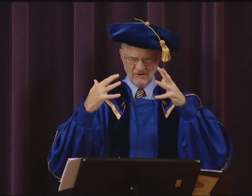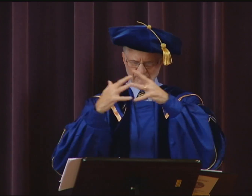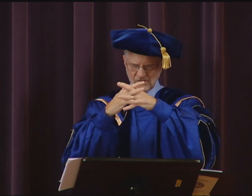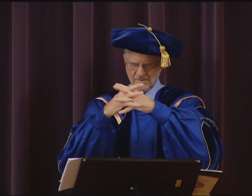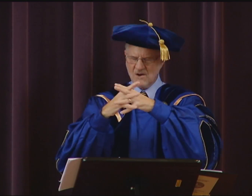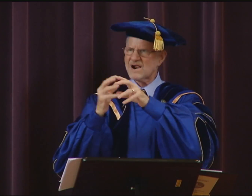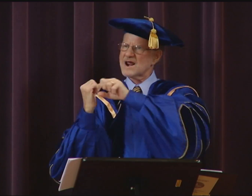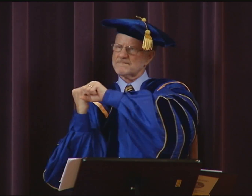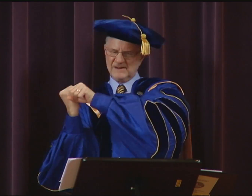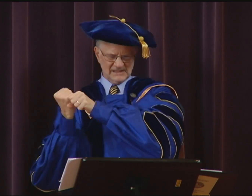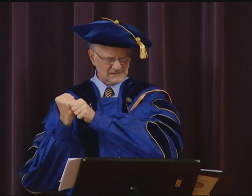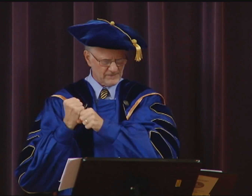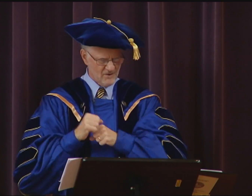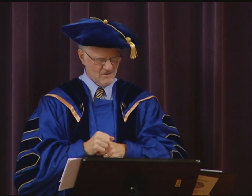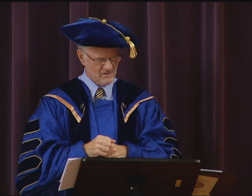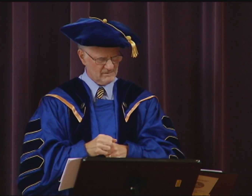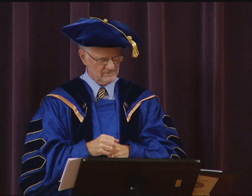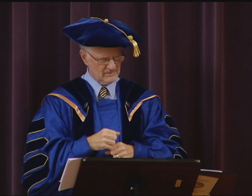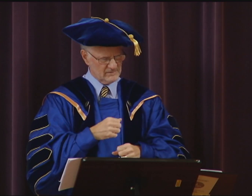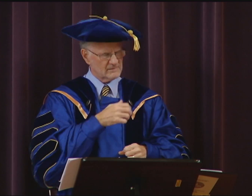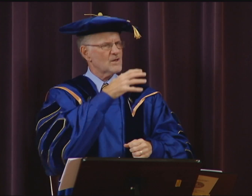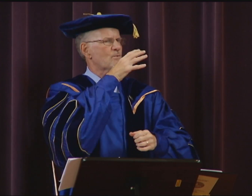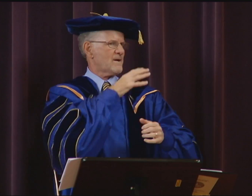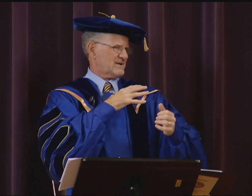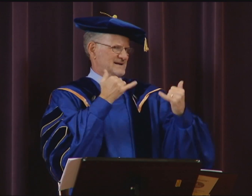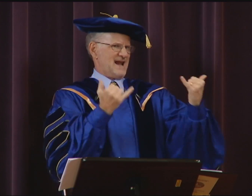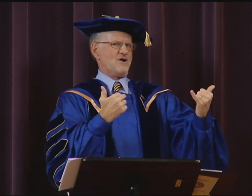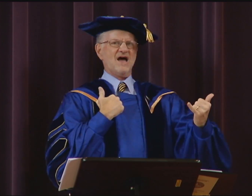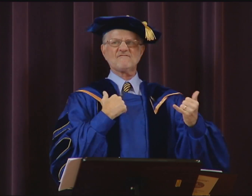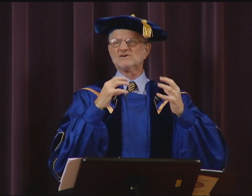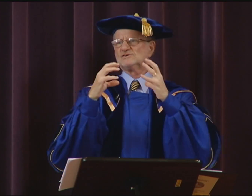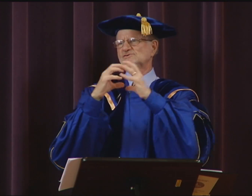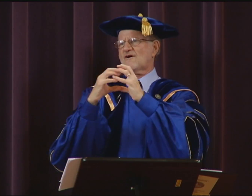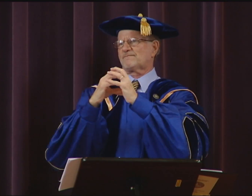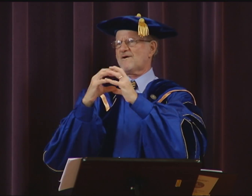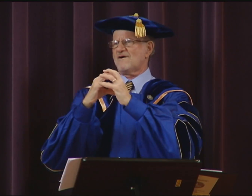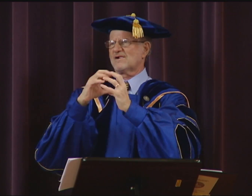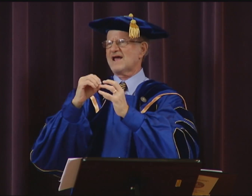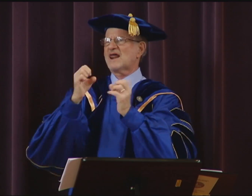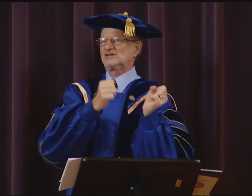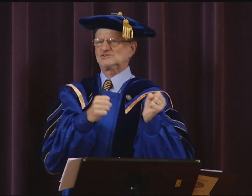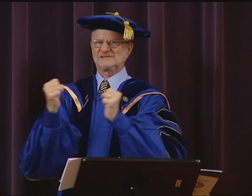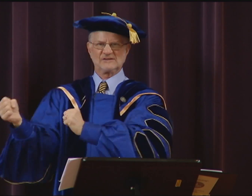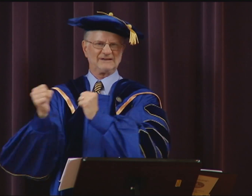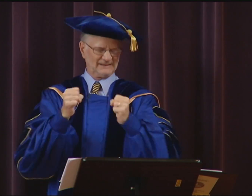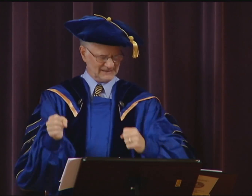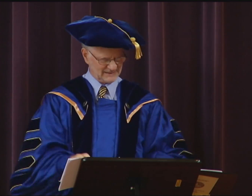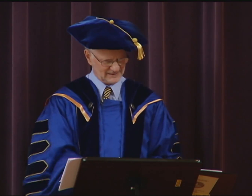and the men also have football and baseball. Women now have softball and